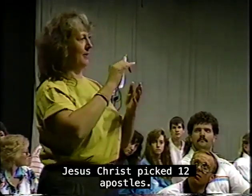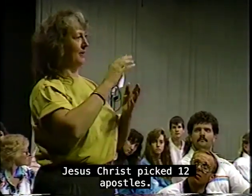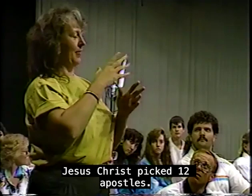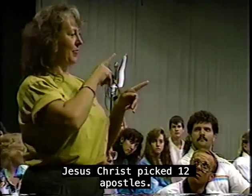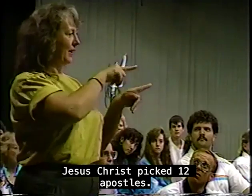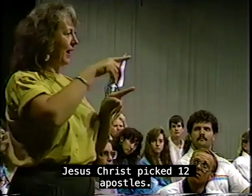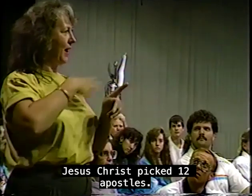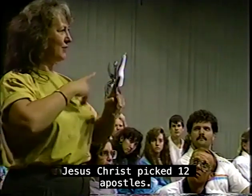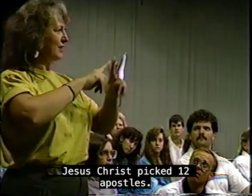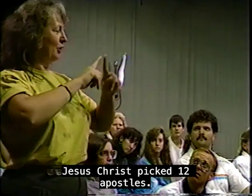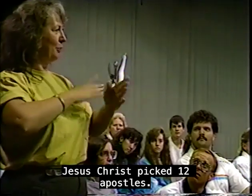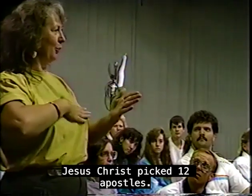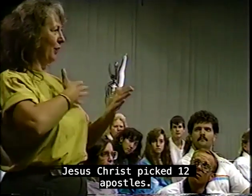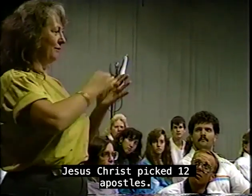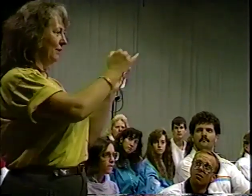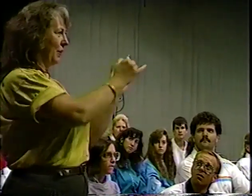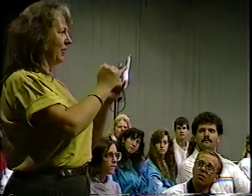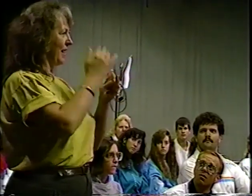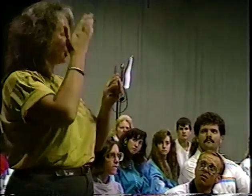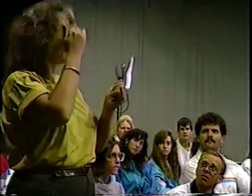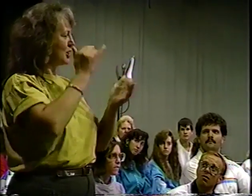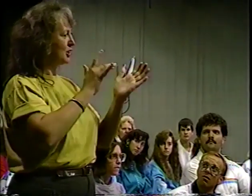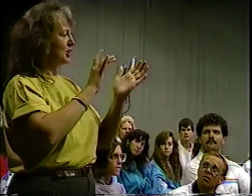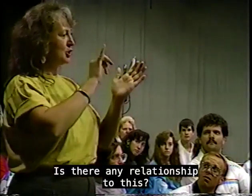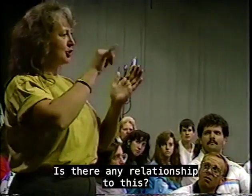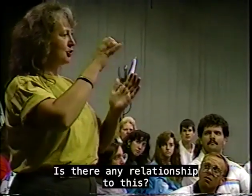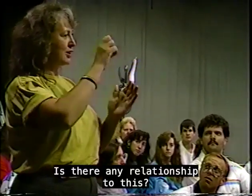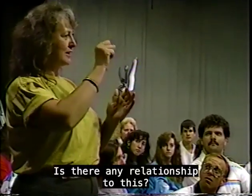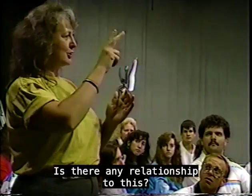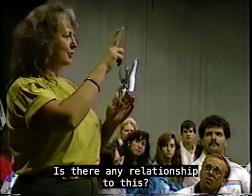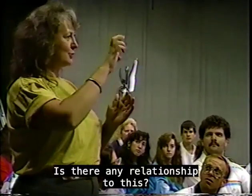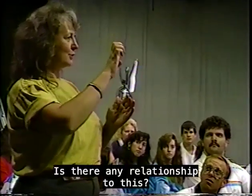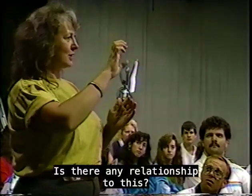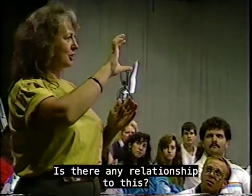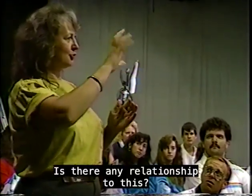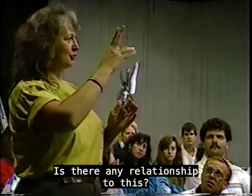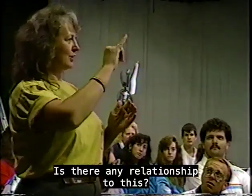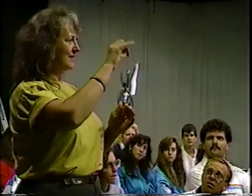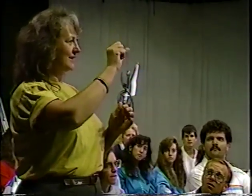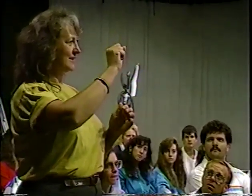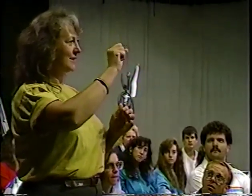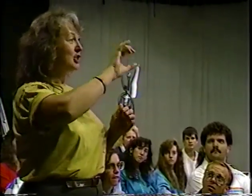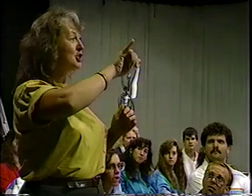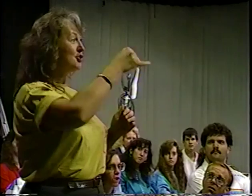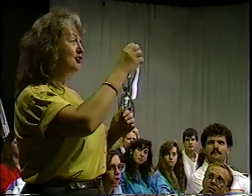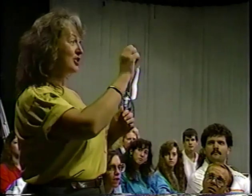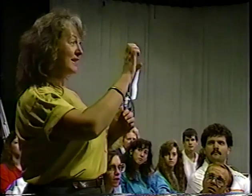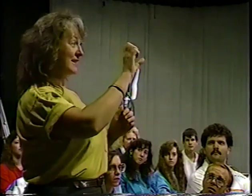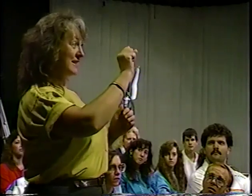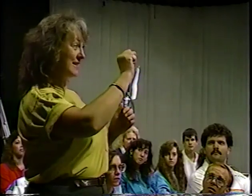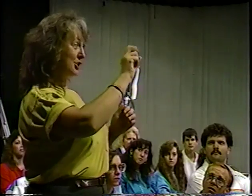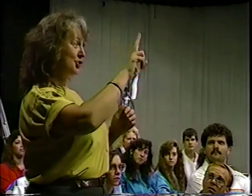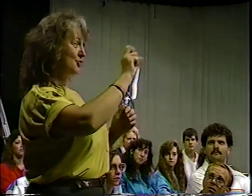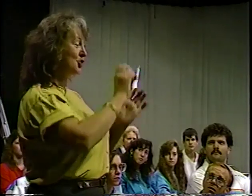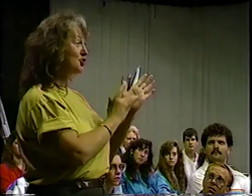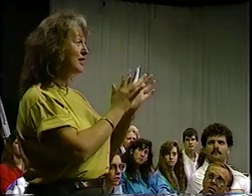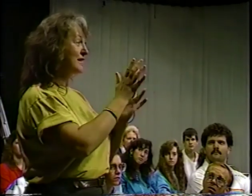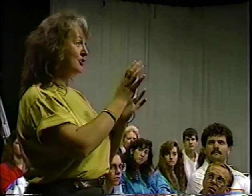Jesus Christ picked 12 apostles. Is there any relationship to this?